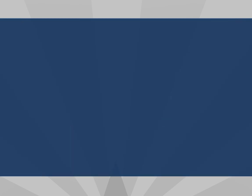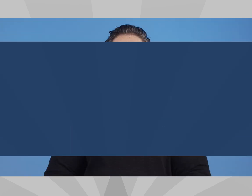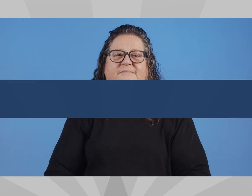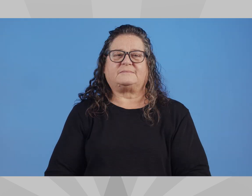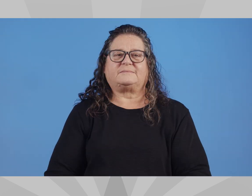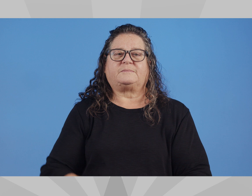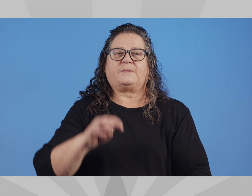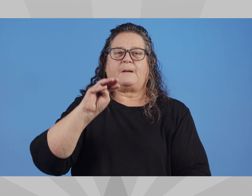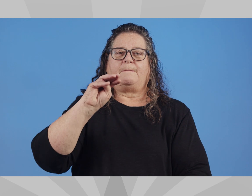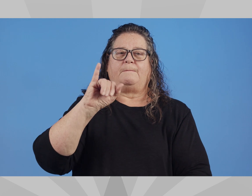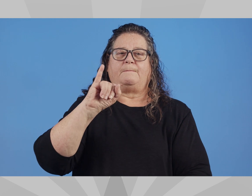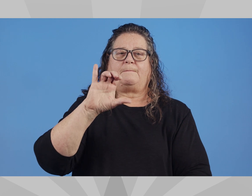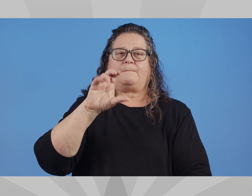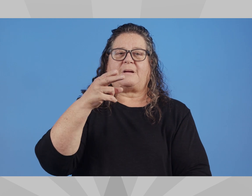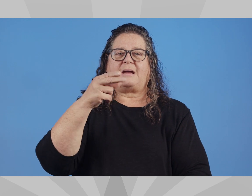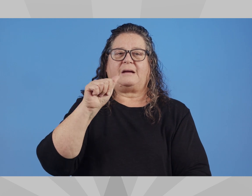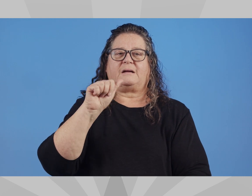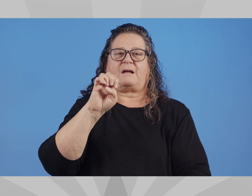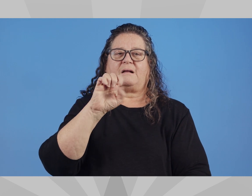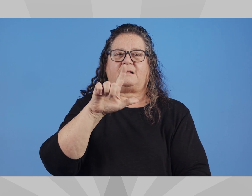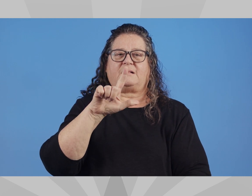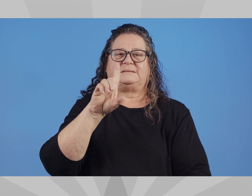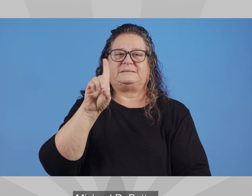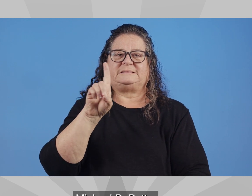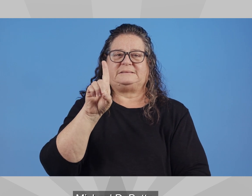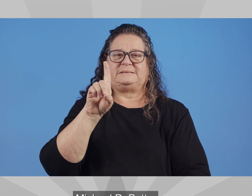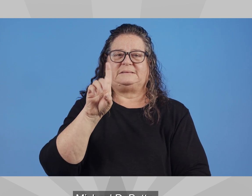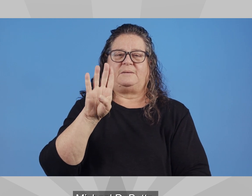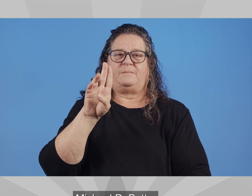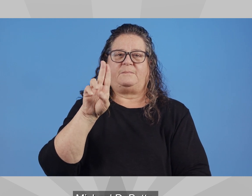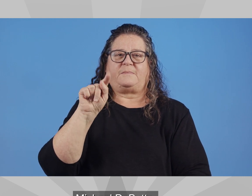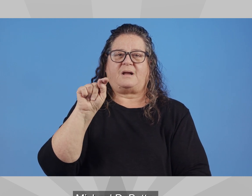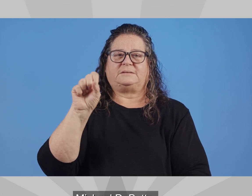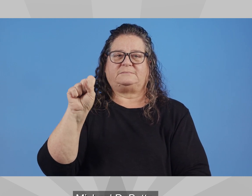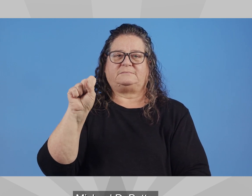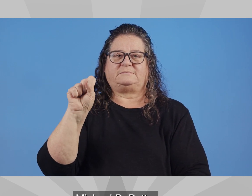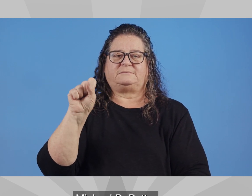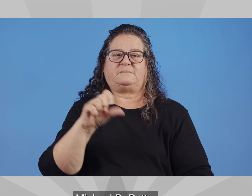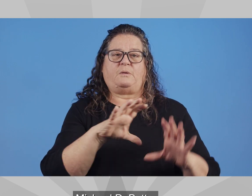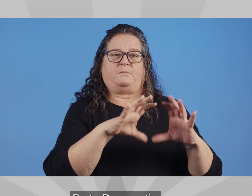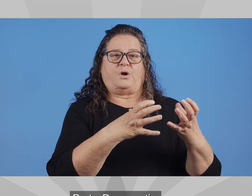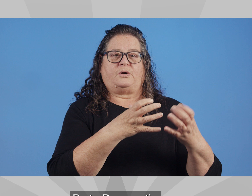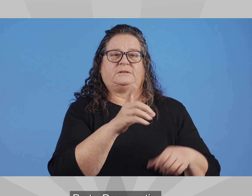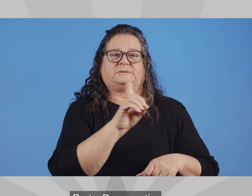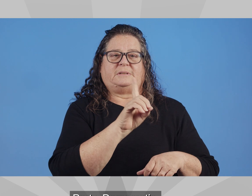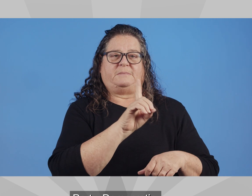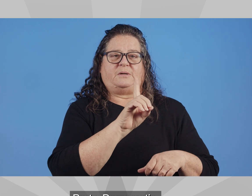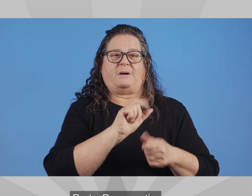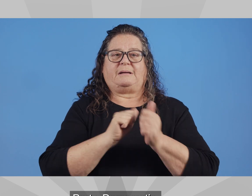Michael D. Butts.